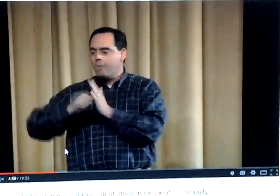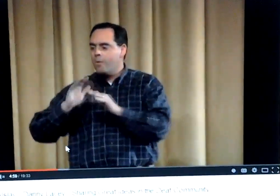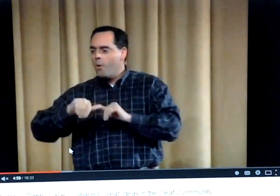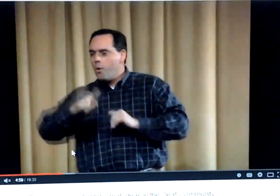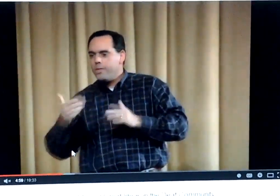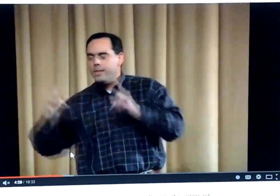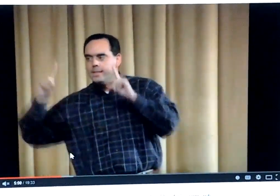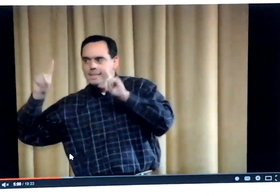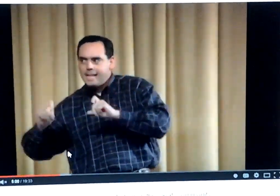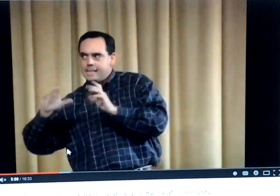skills.